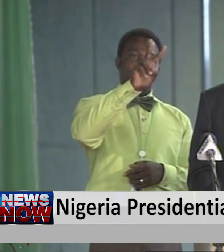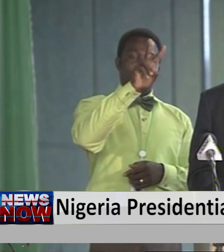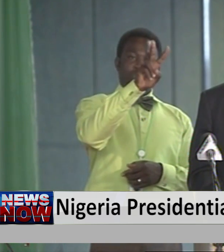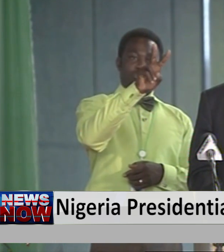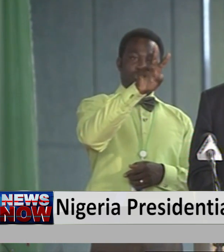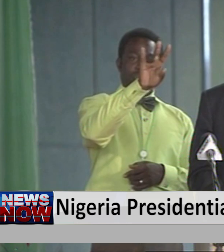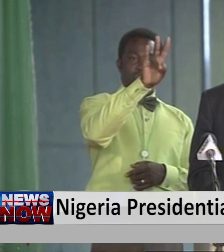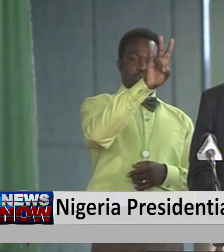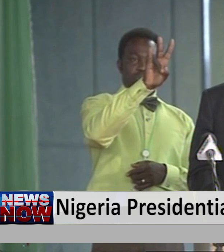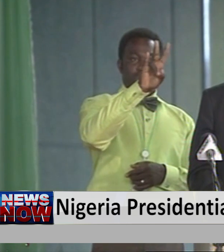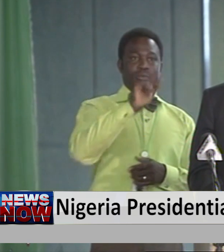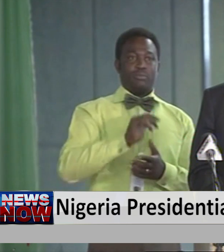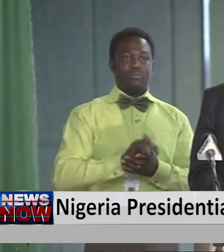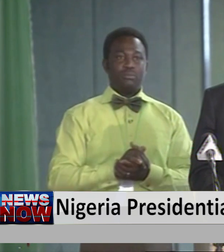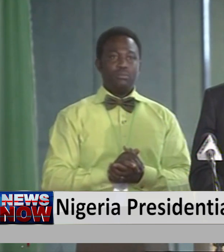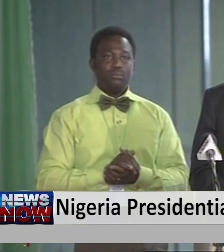1927.